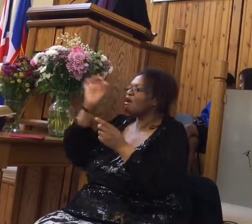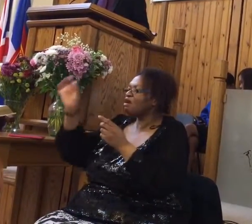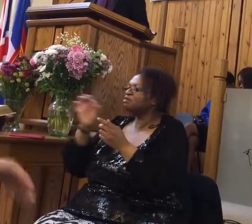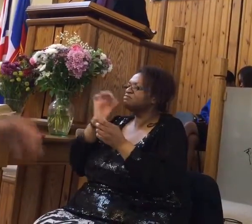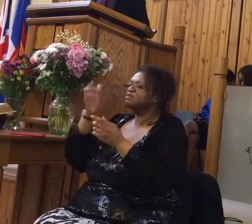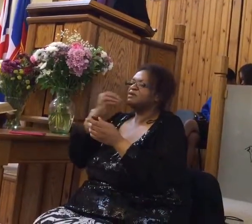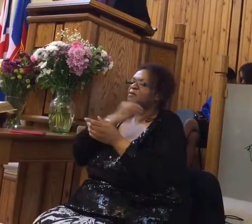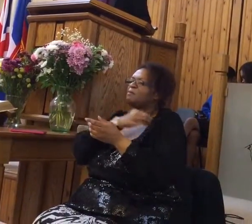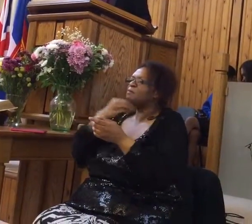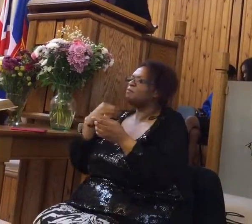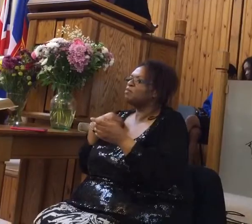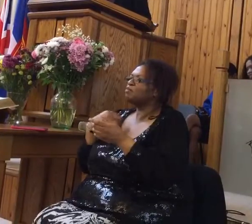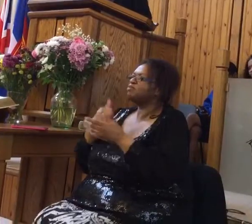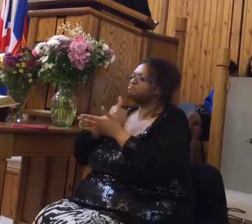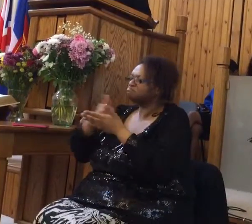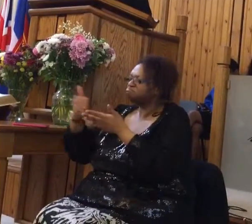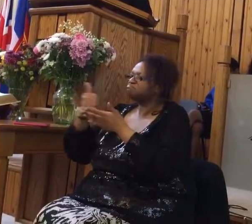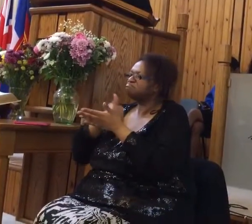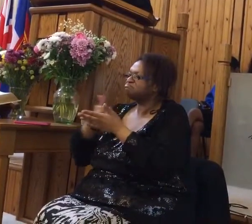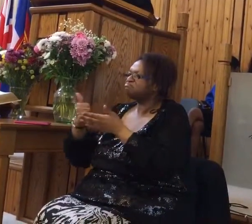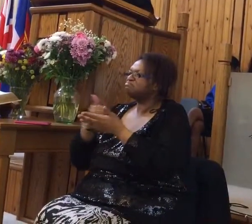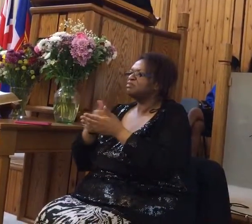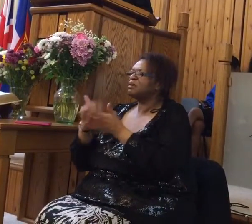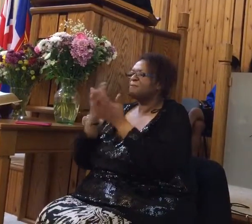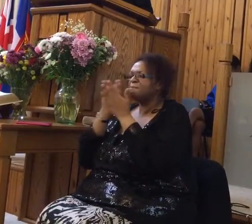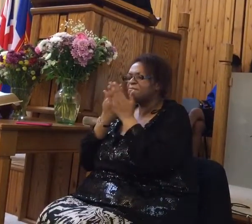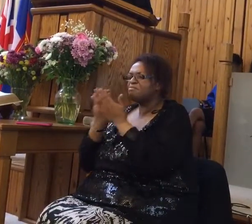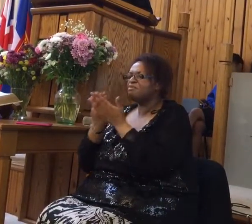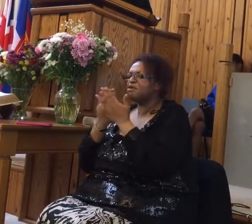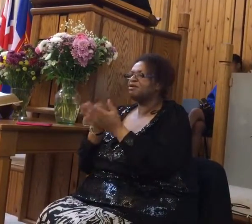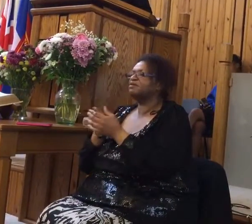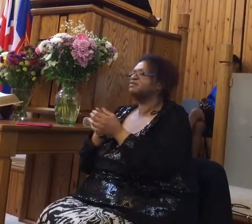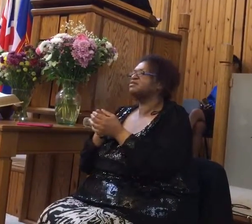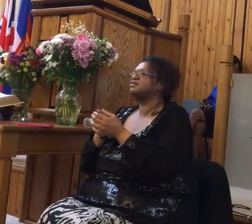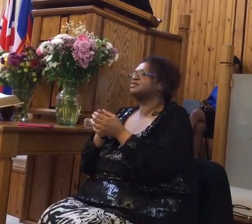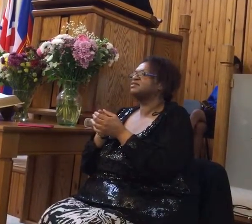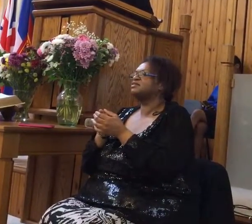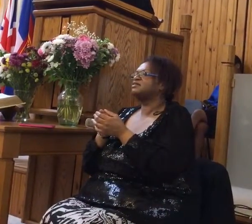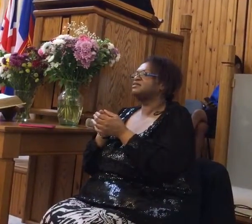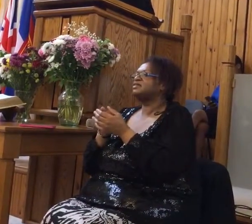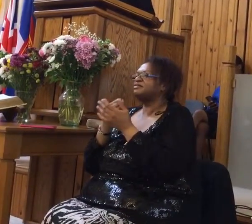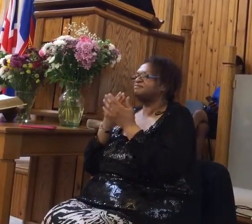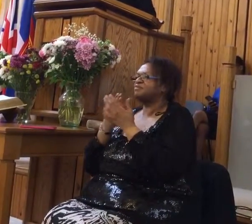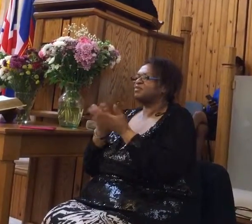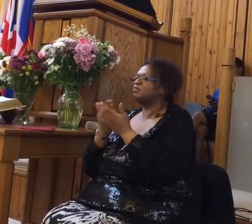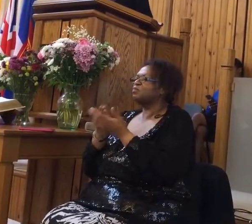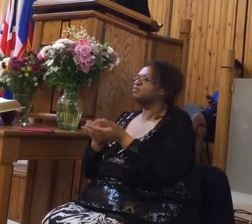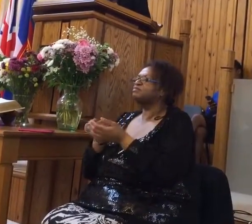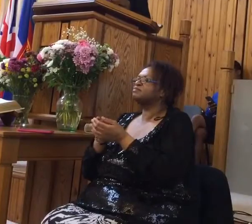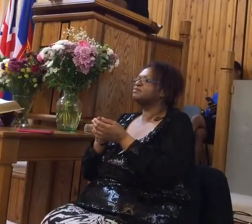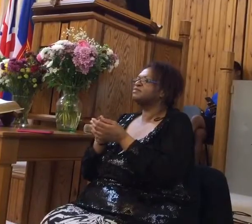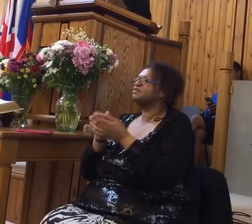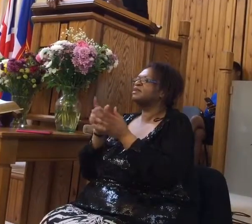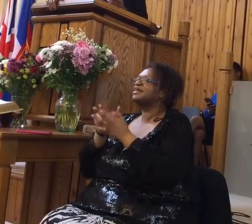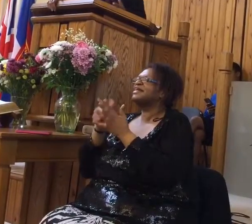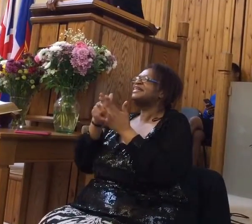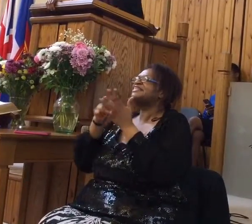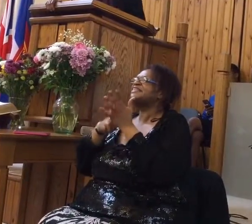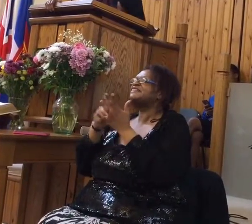Every morning, we need to pray for what you call divine appointments. What I mean is,